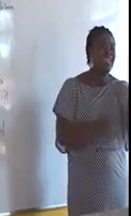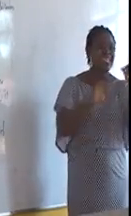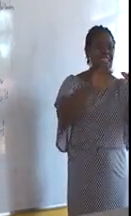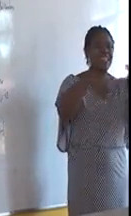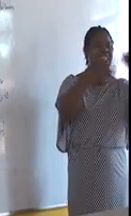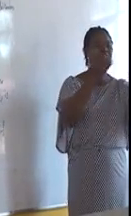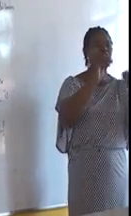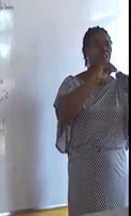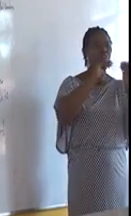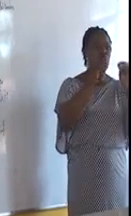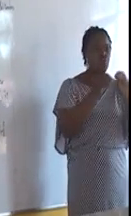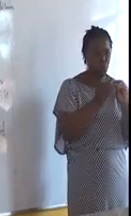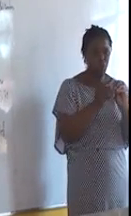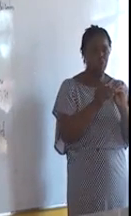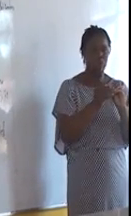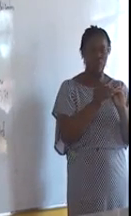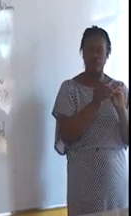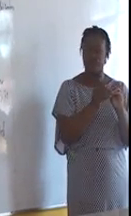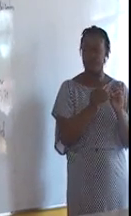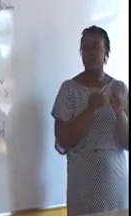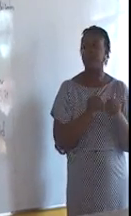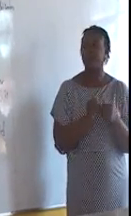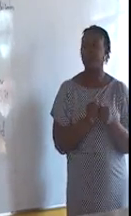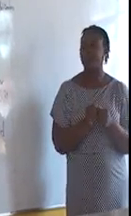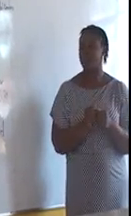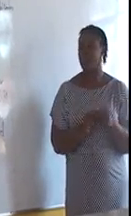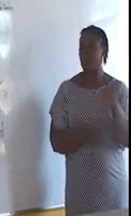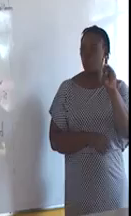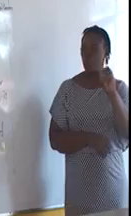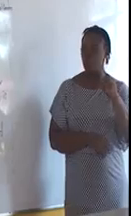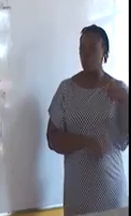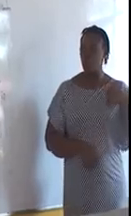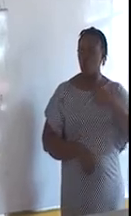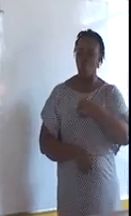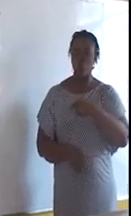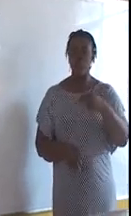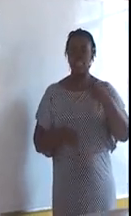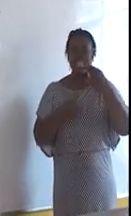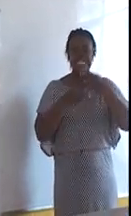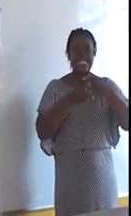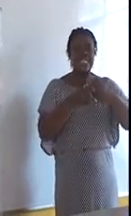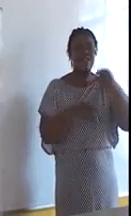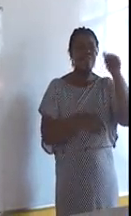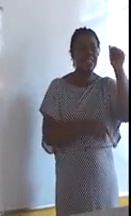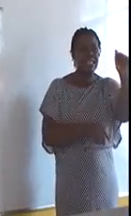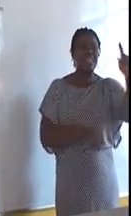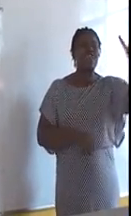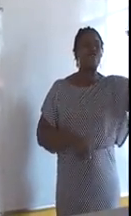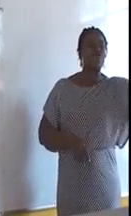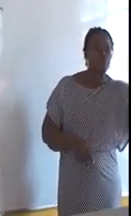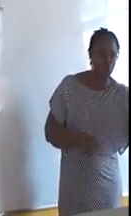first value of any given word sequence. So we name A, alphabet A, the first term.